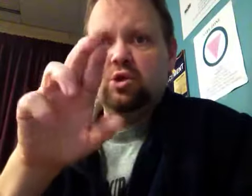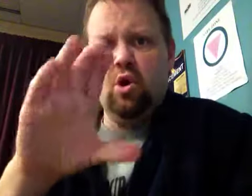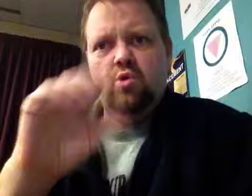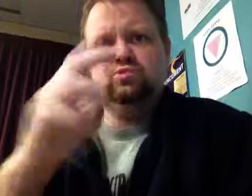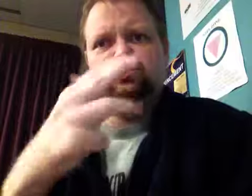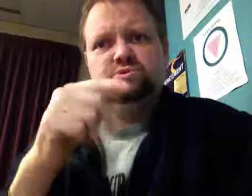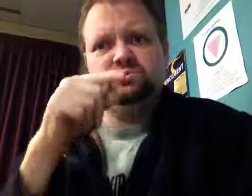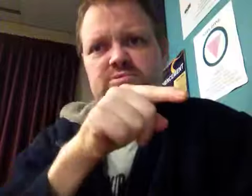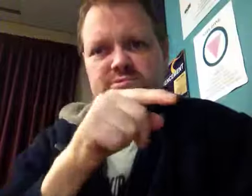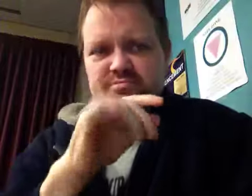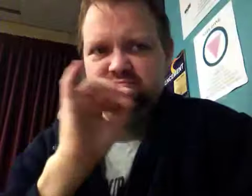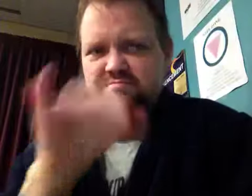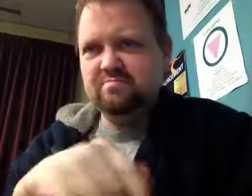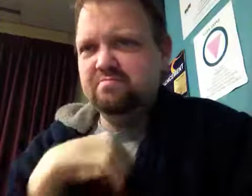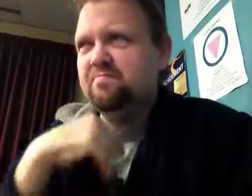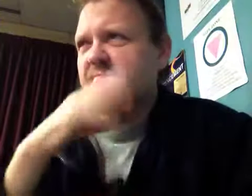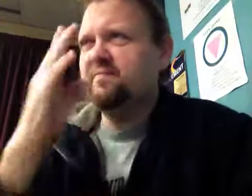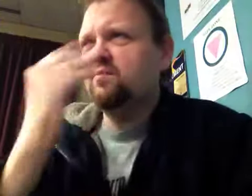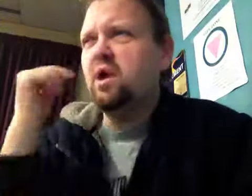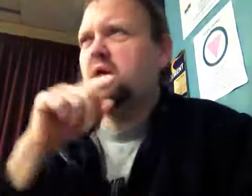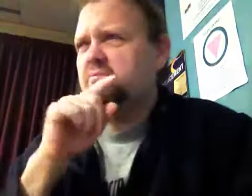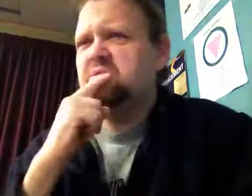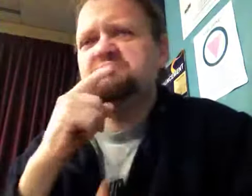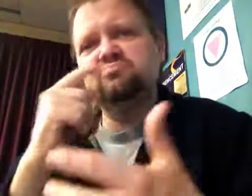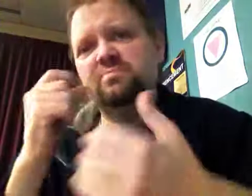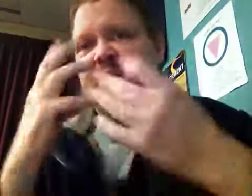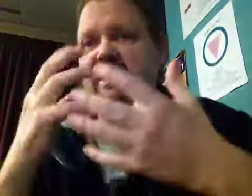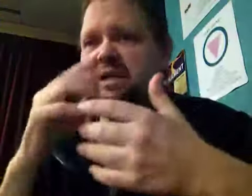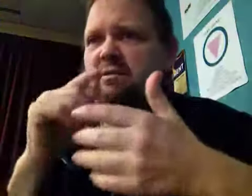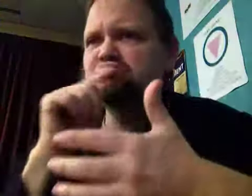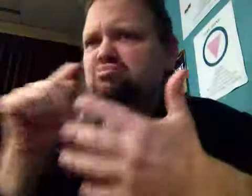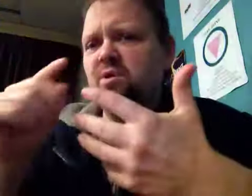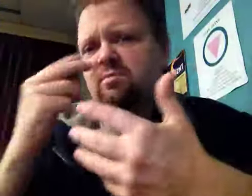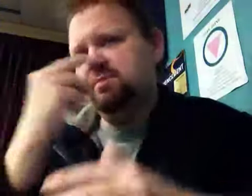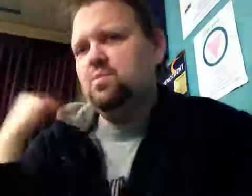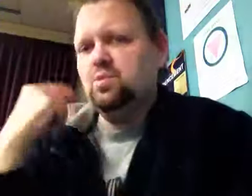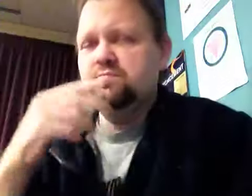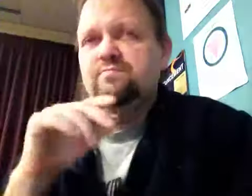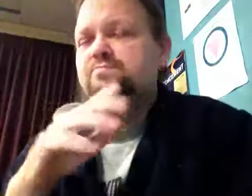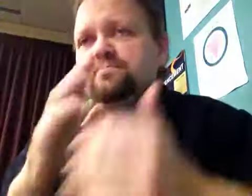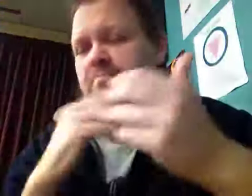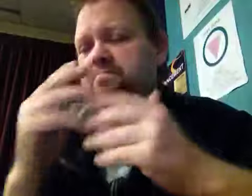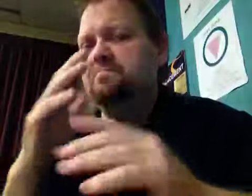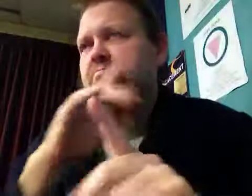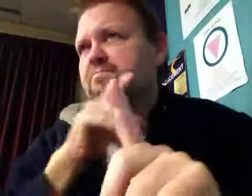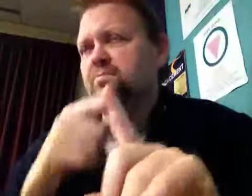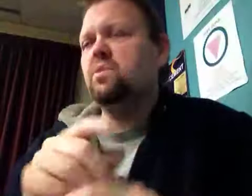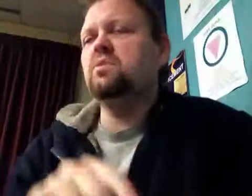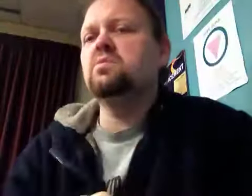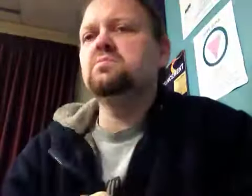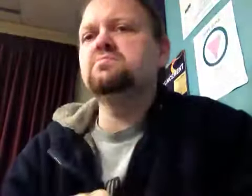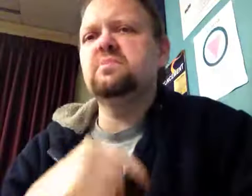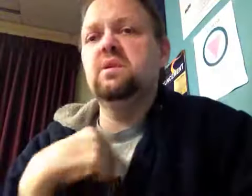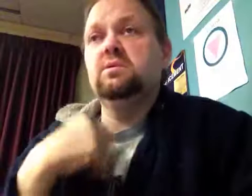Good evening. Tonight, the Lost Girls of Nigeria. In a chilling video, a terrorist leader says he has plans for more than 200 girls kidnapped from their school